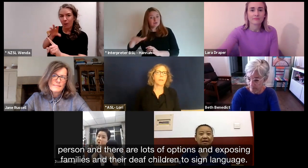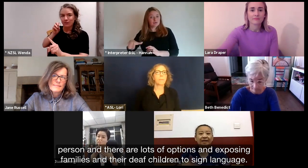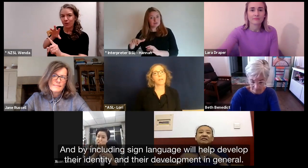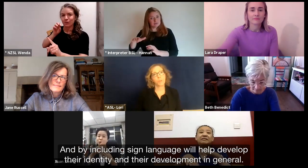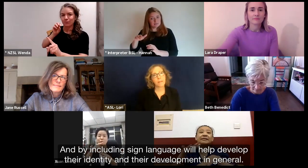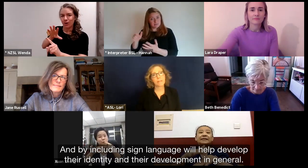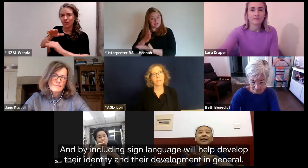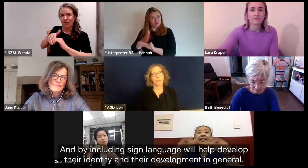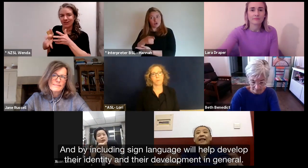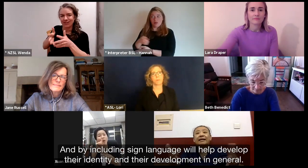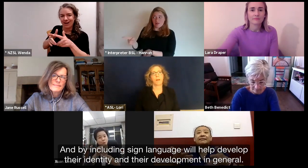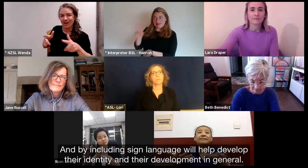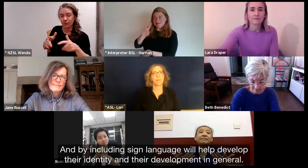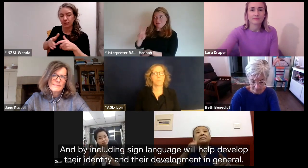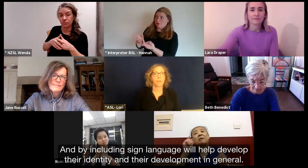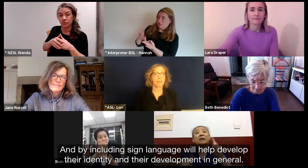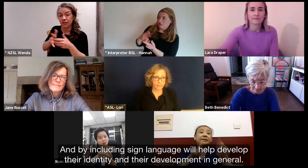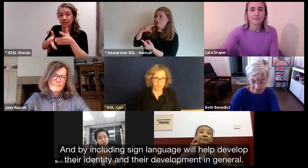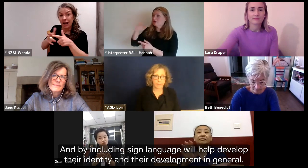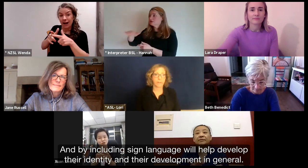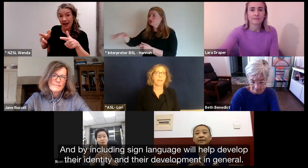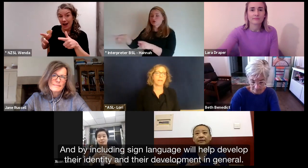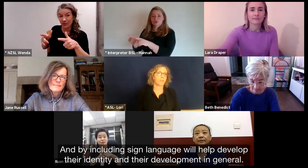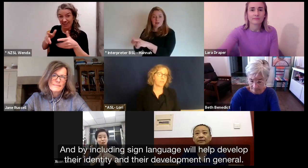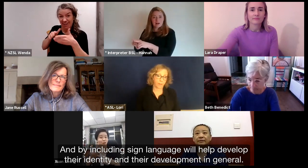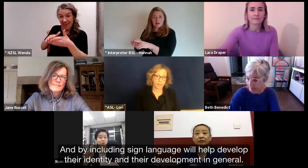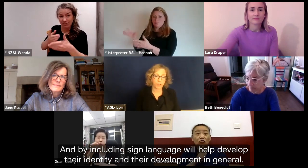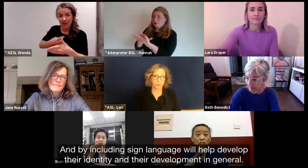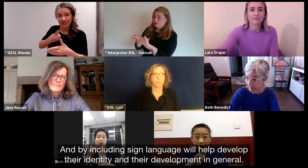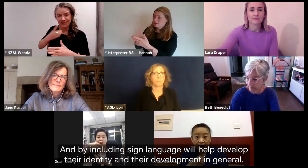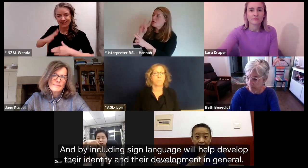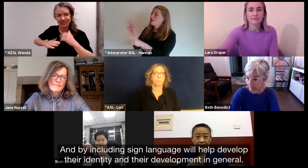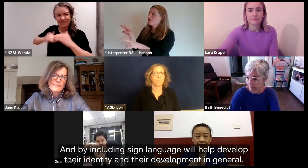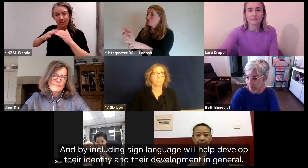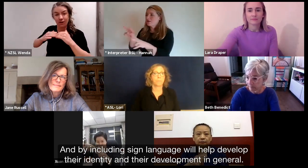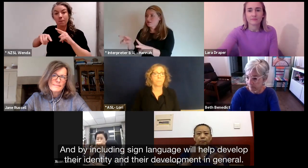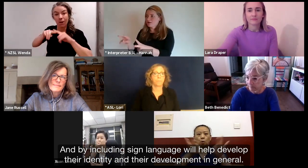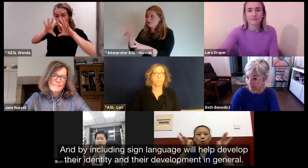And by including sign language will help develop their identity and their development in general.